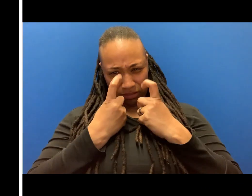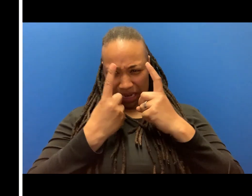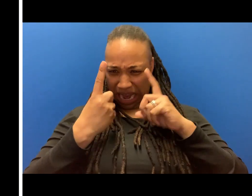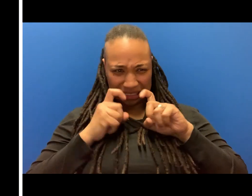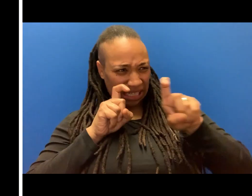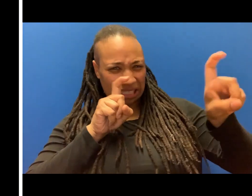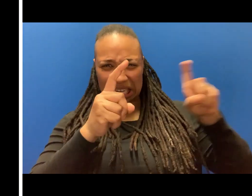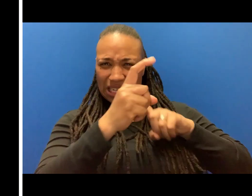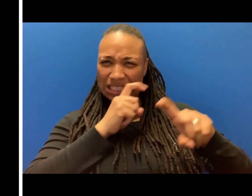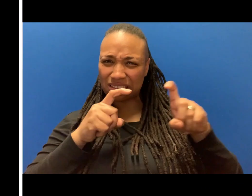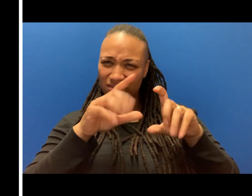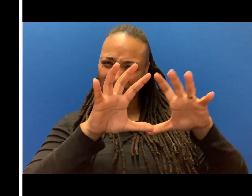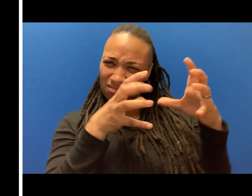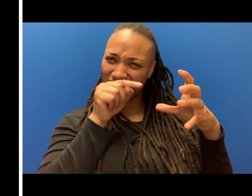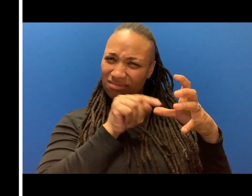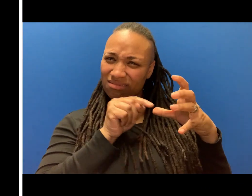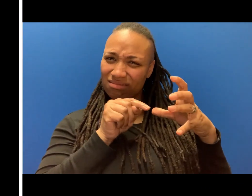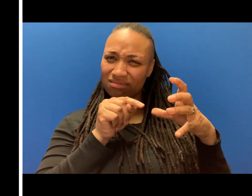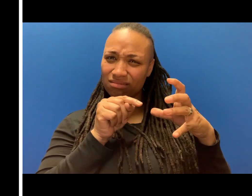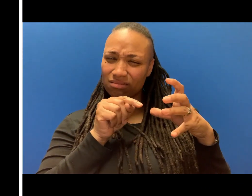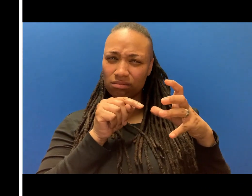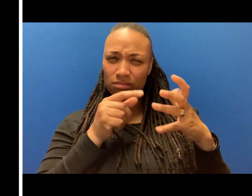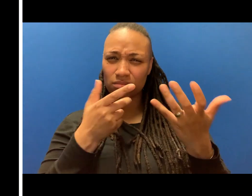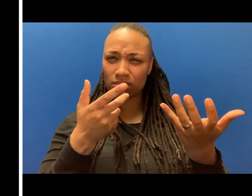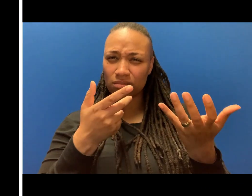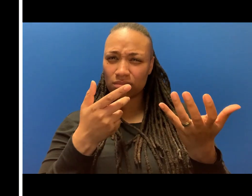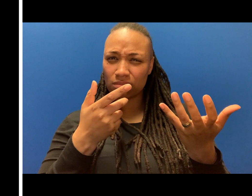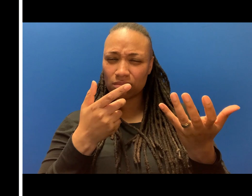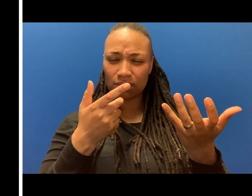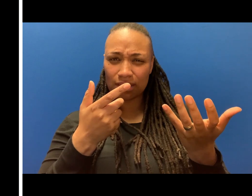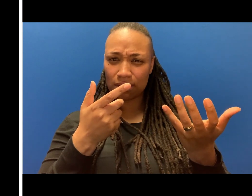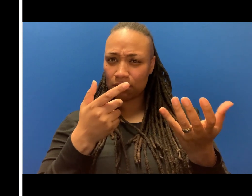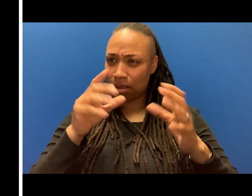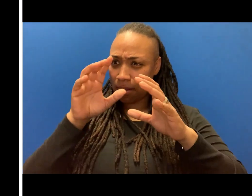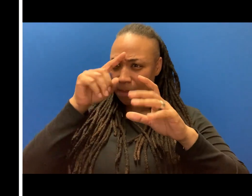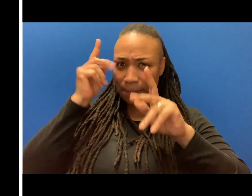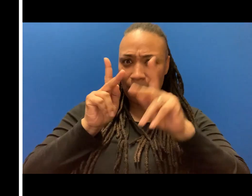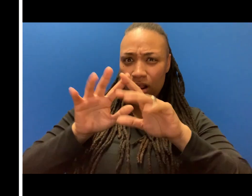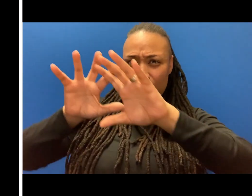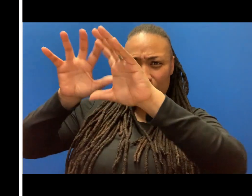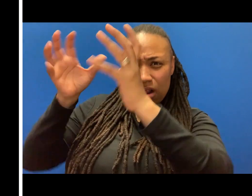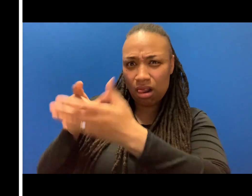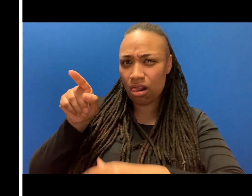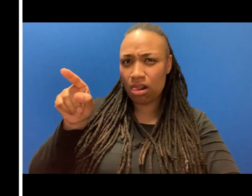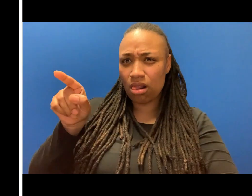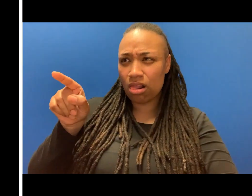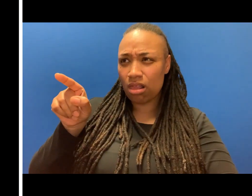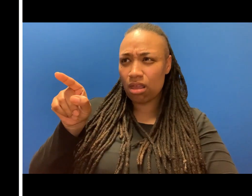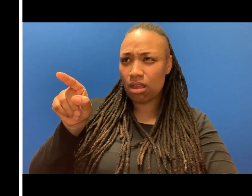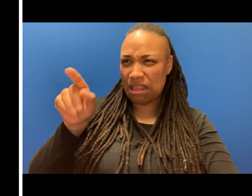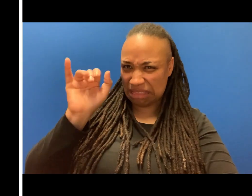objectifies other people? What in us makes us want to do that? What in us has made it so that we created the concept